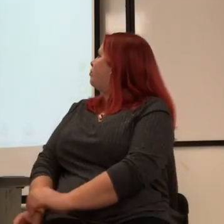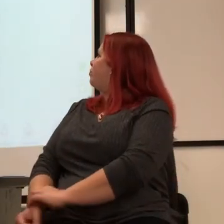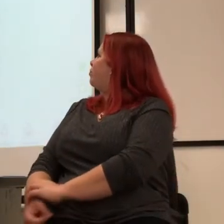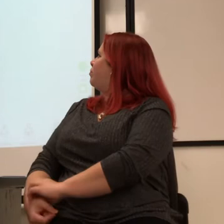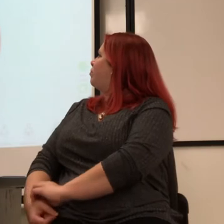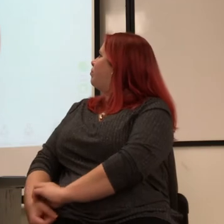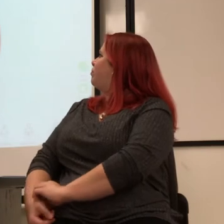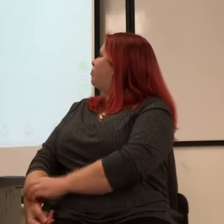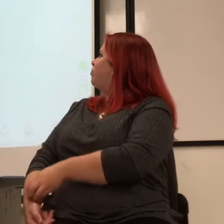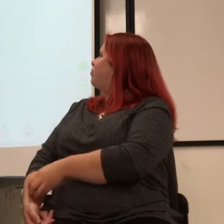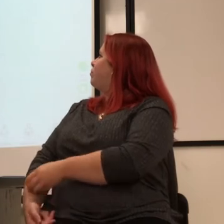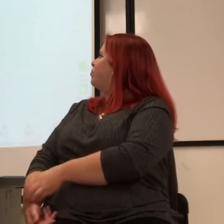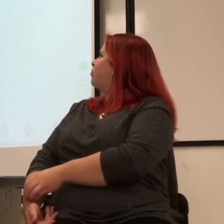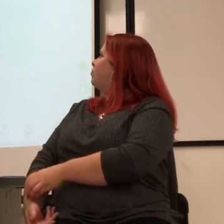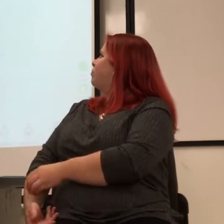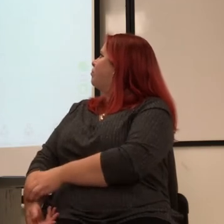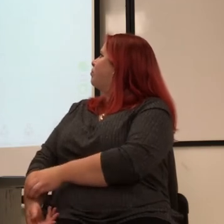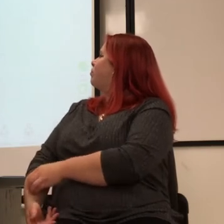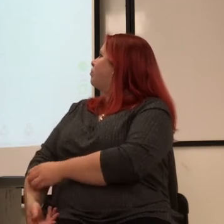yeah.